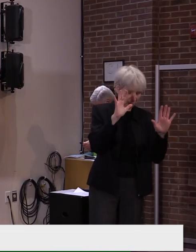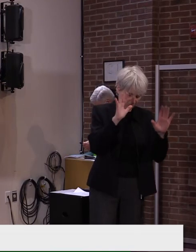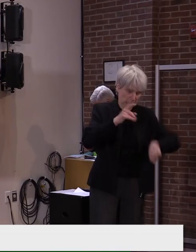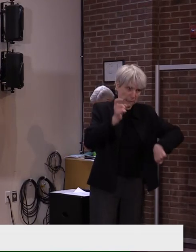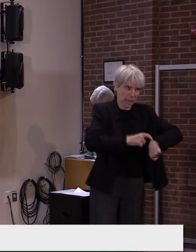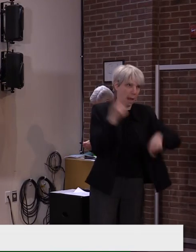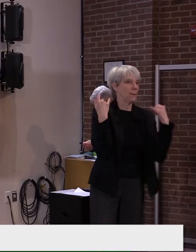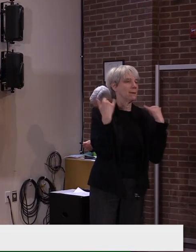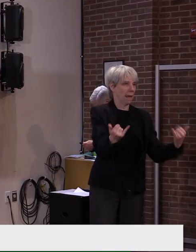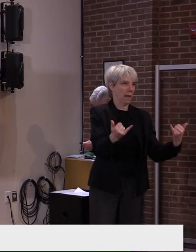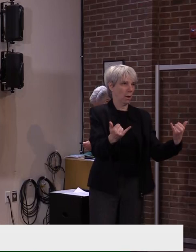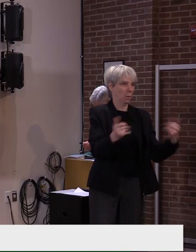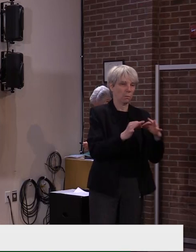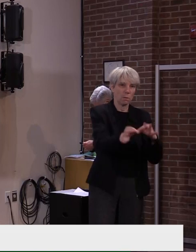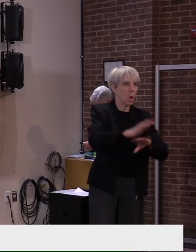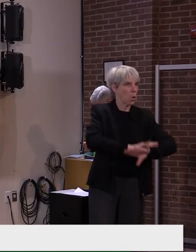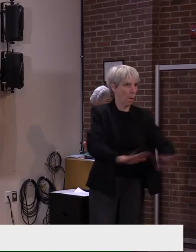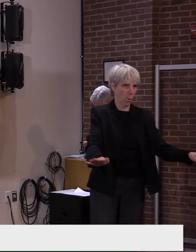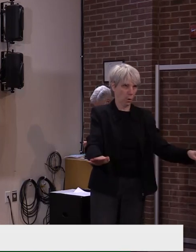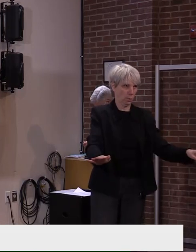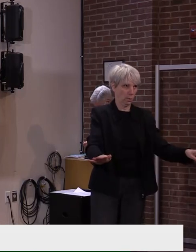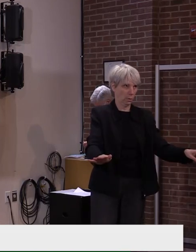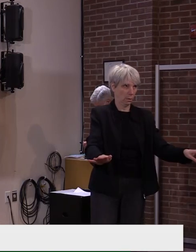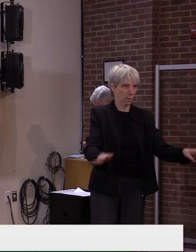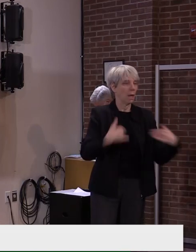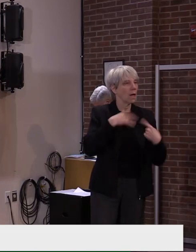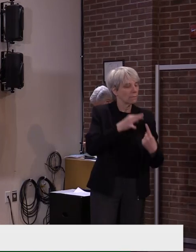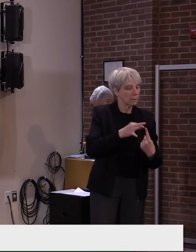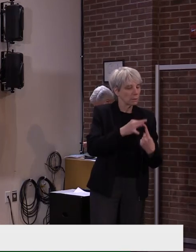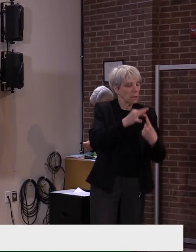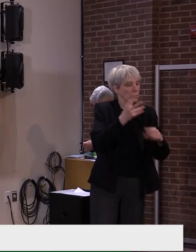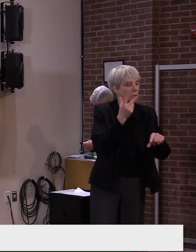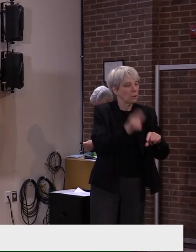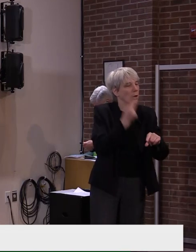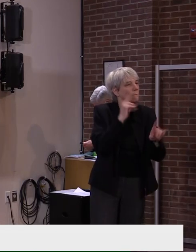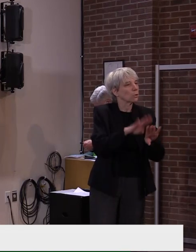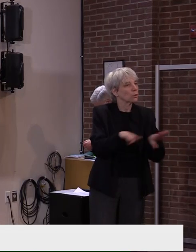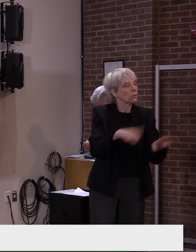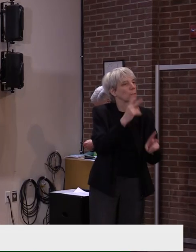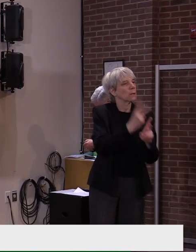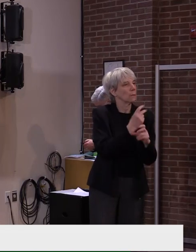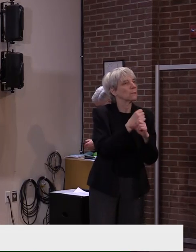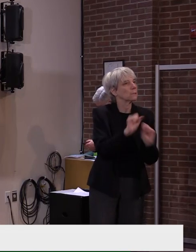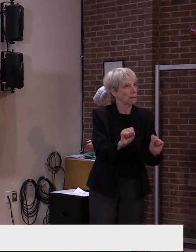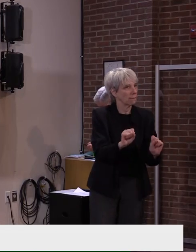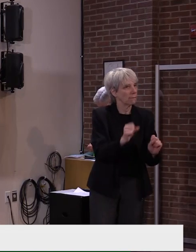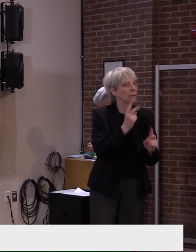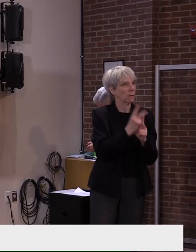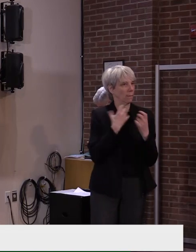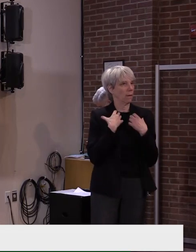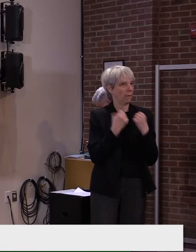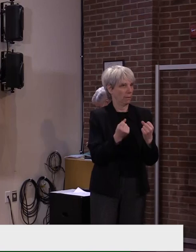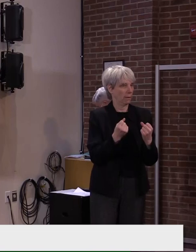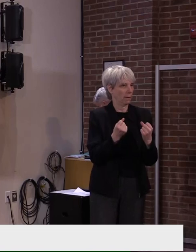is vaccine that is just for kids, so they can have the protection they need to stay healthy and safe.